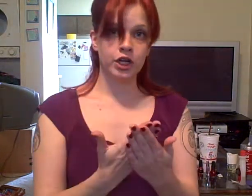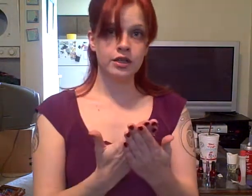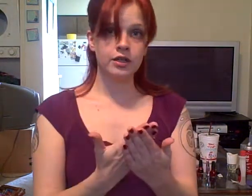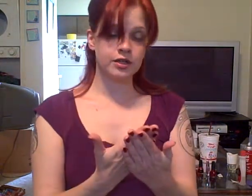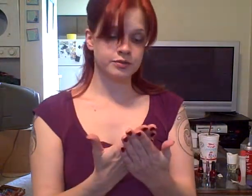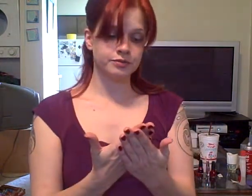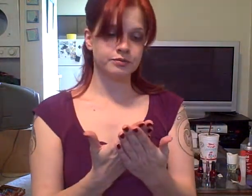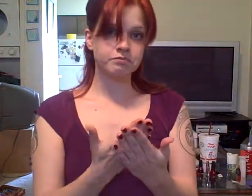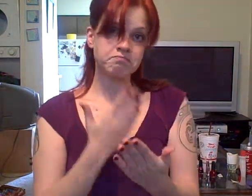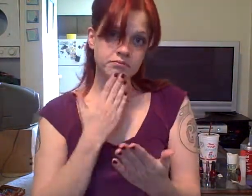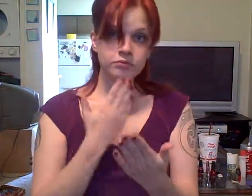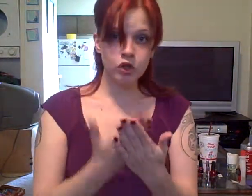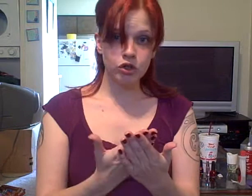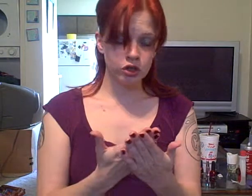good, good,